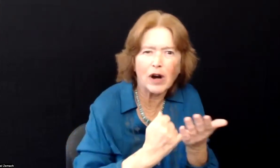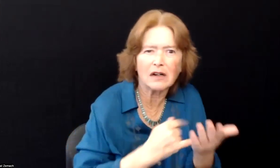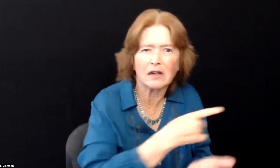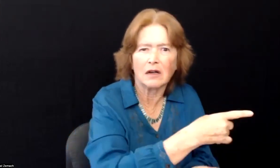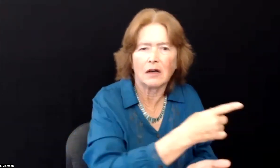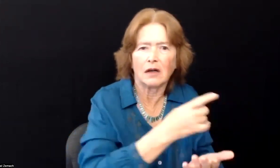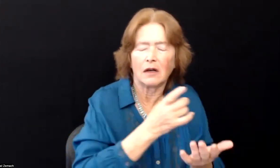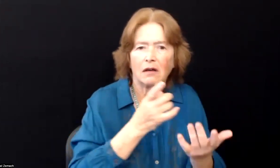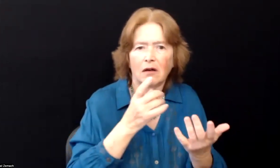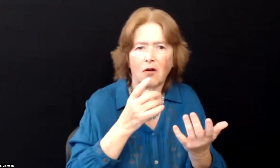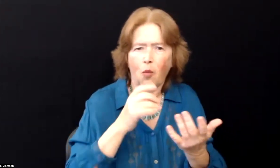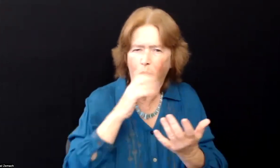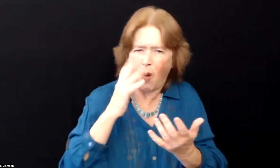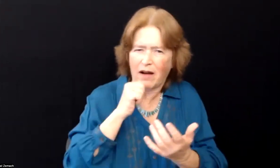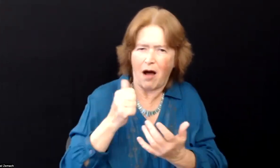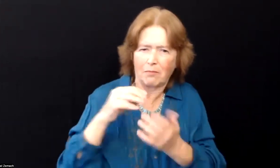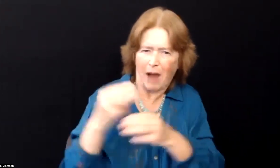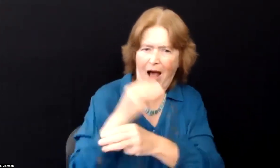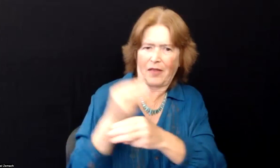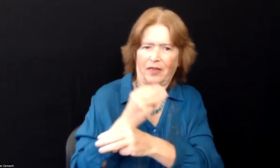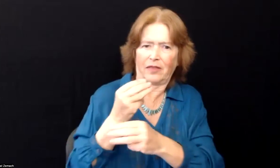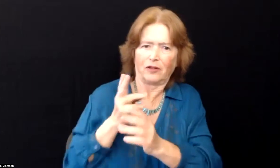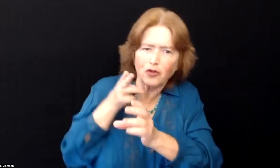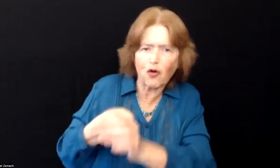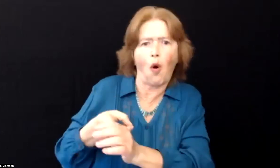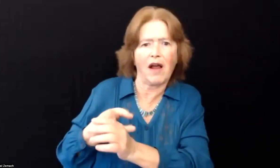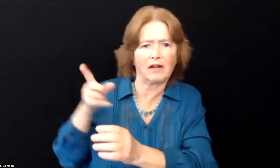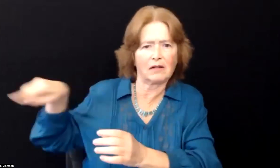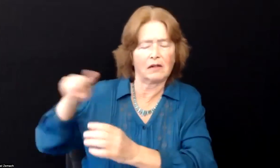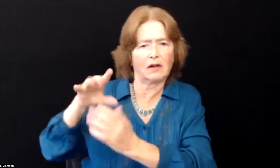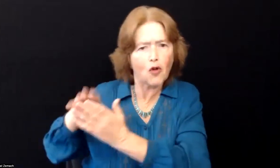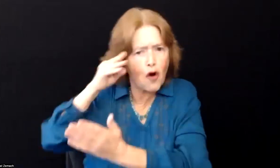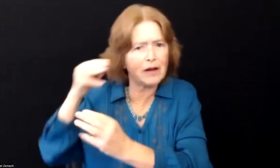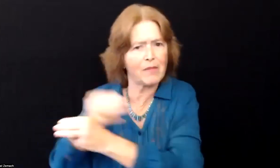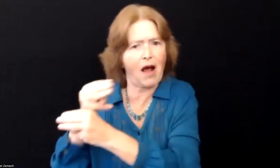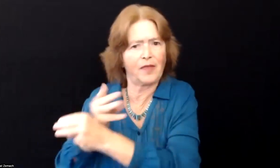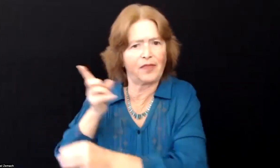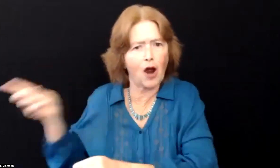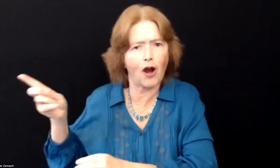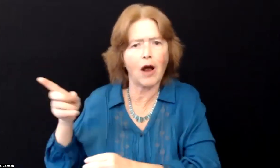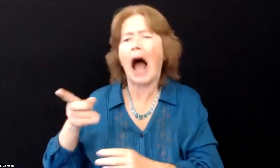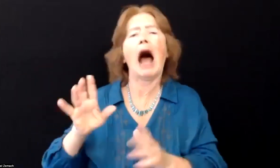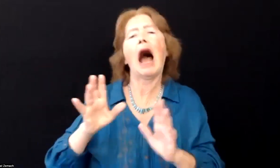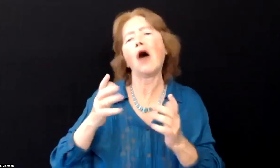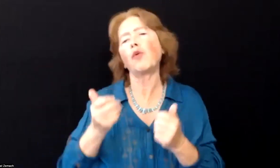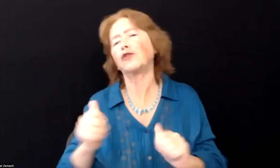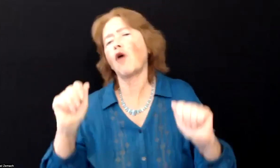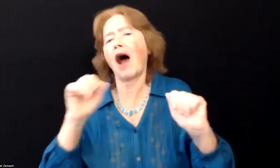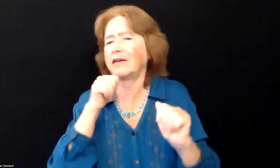coloring? Why isn't she doing math? Why isn't she in the math group and learning math?" And the teacher said, "Oh,